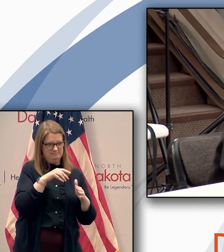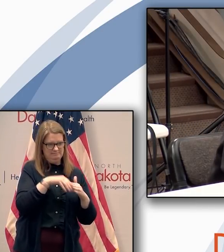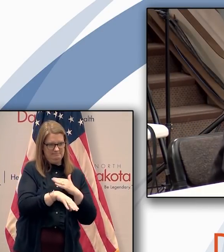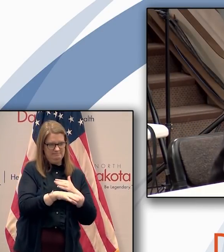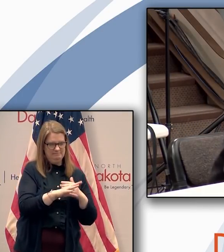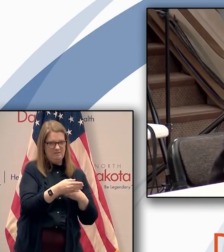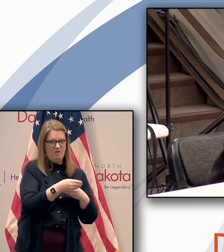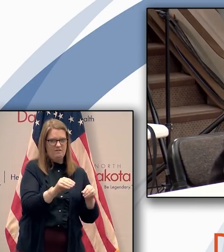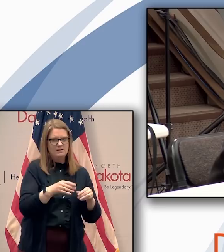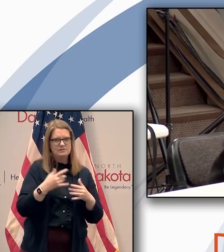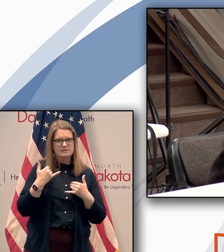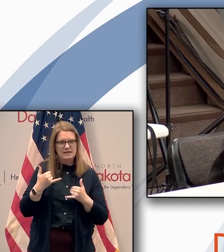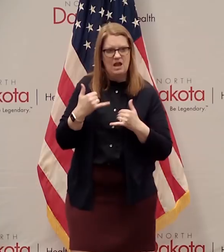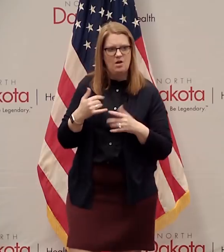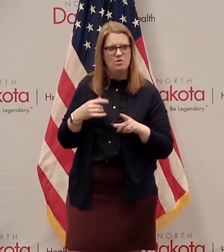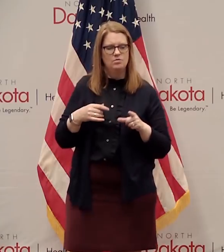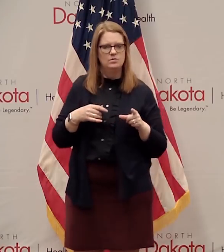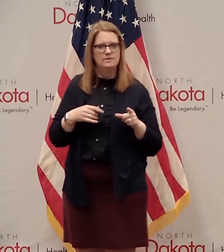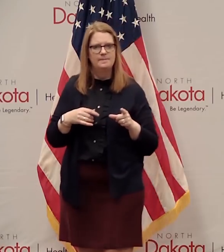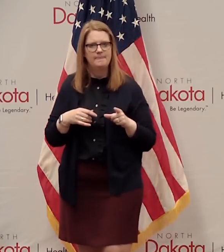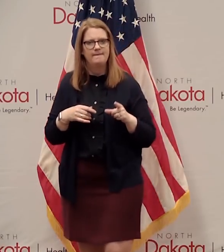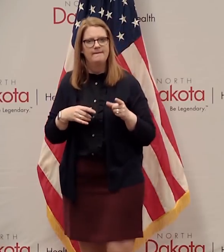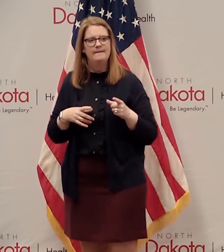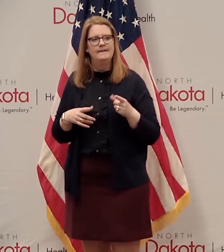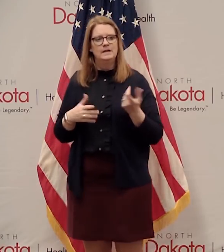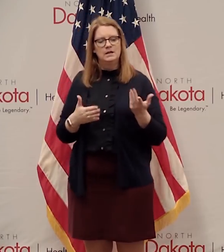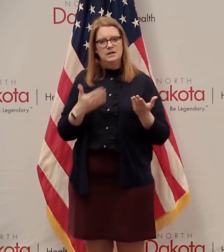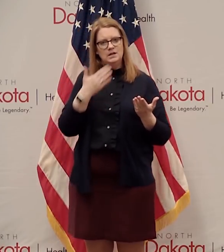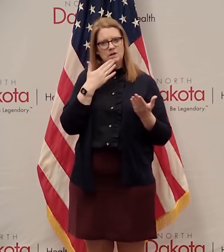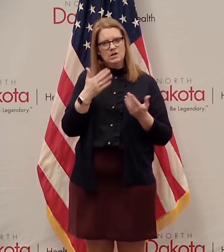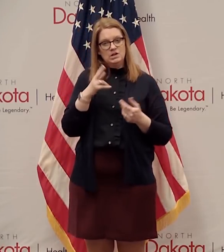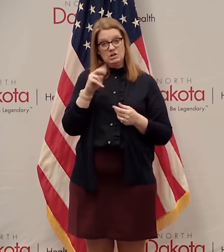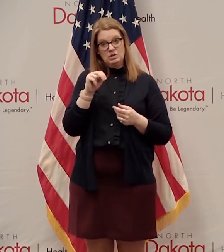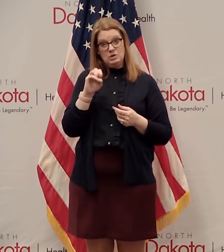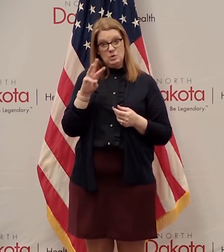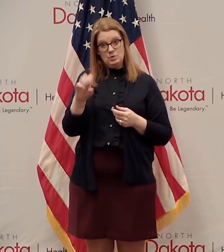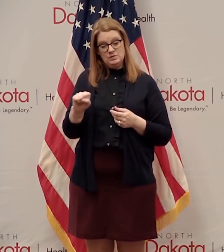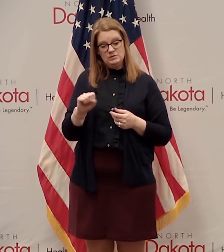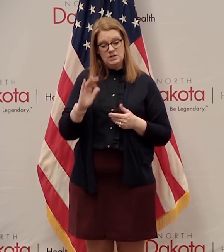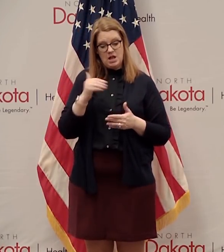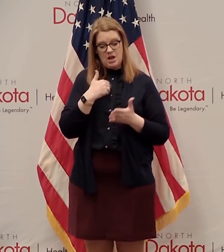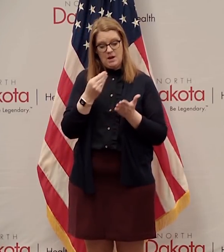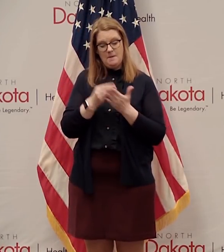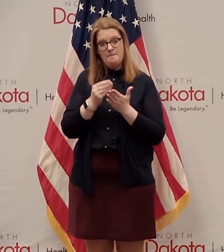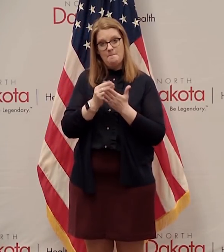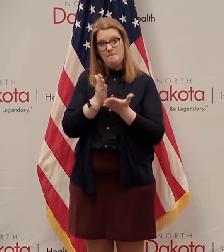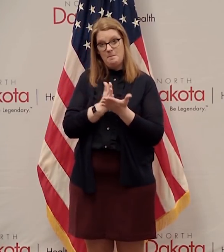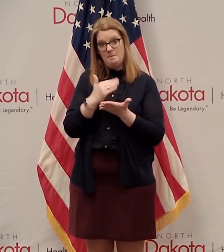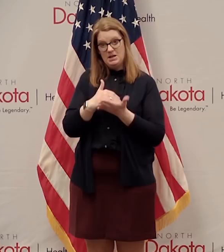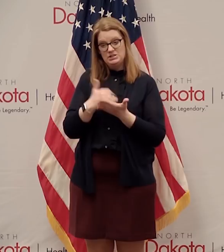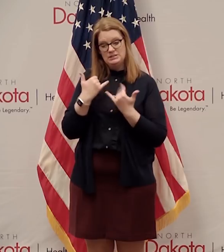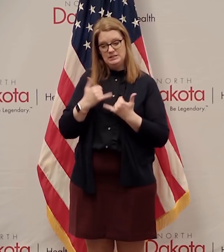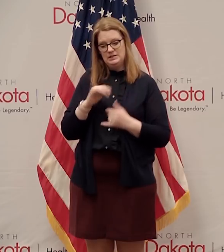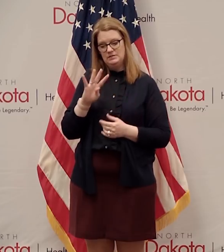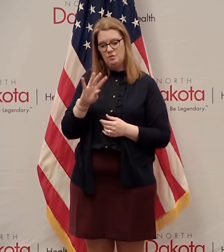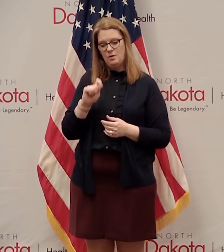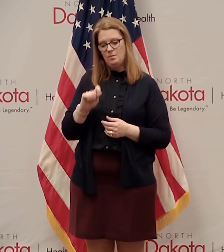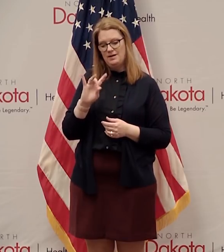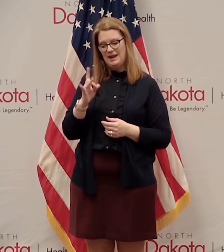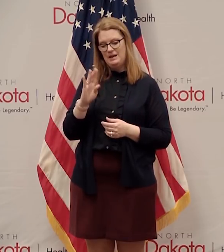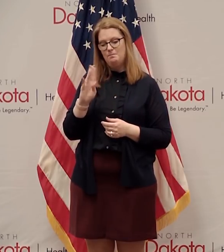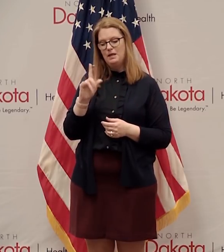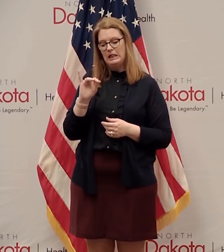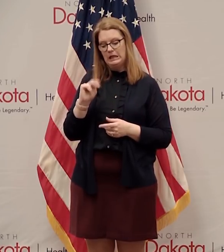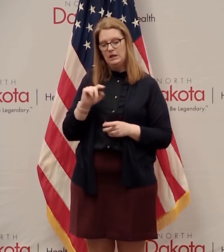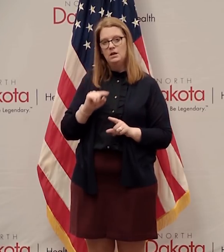faced then? Well, the good news is that our budget today is at $4.8 billion,